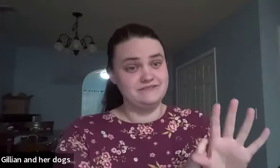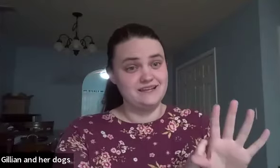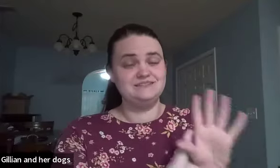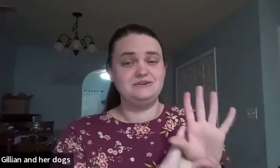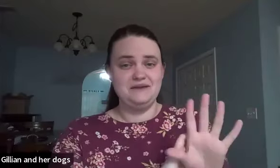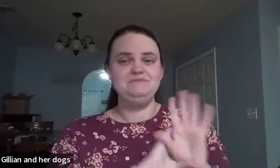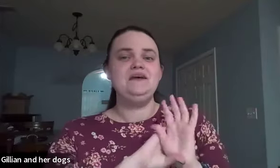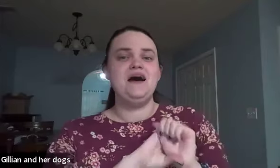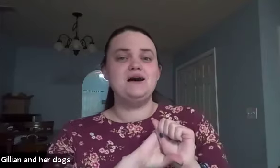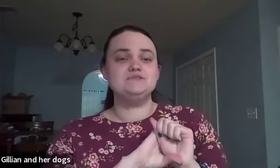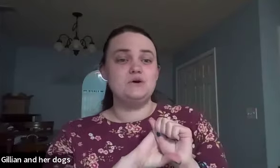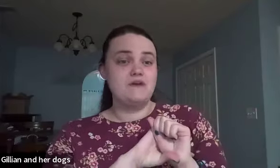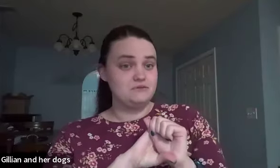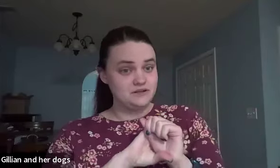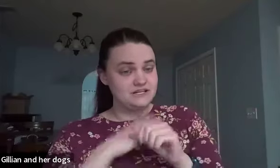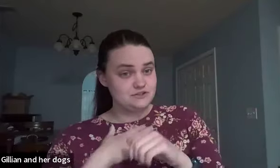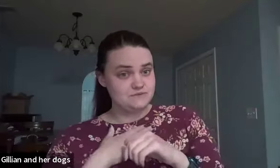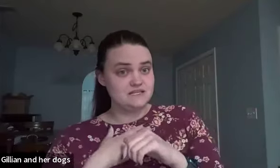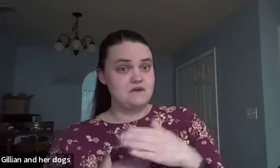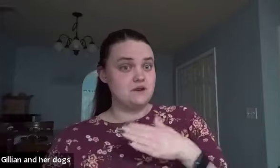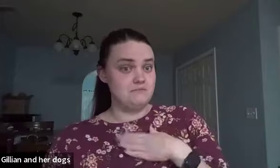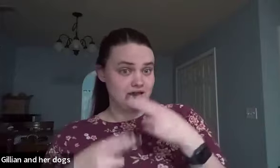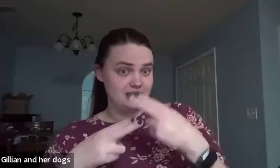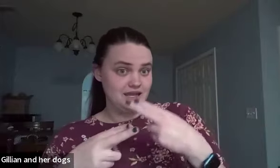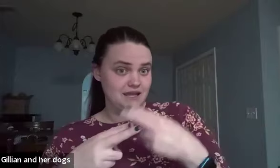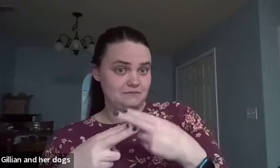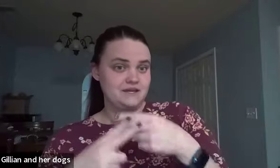really fast. Okay. So if I were going to introduce myself, I would go, my name,